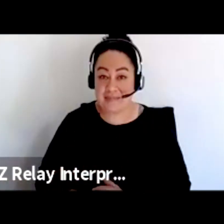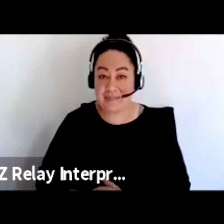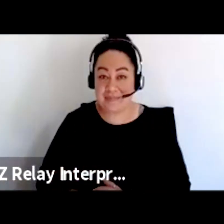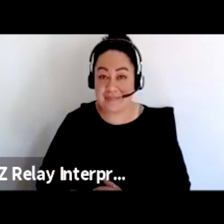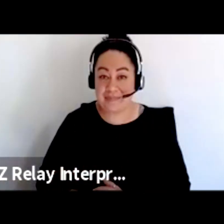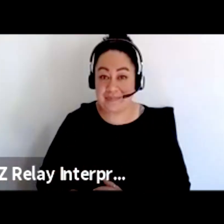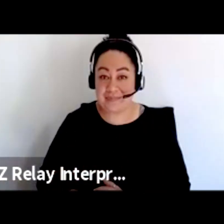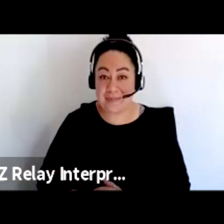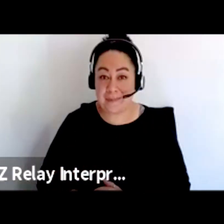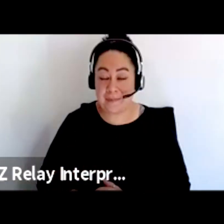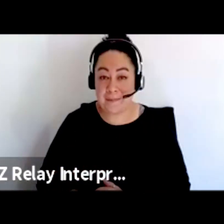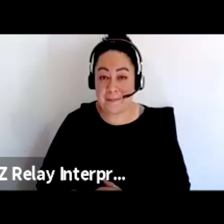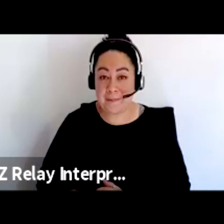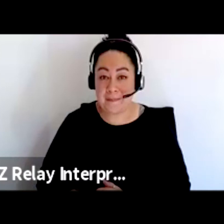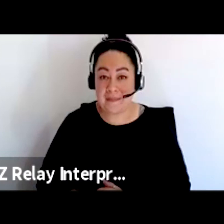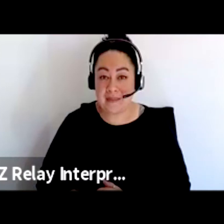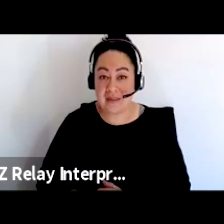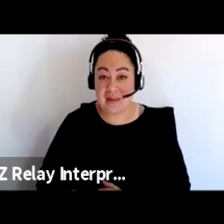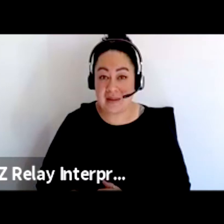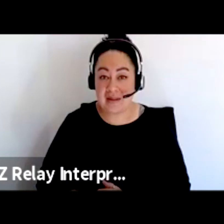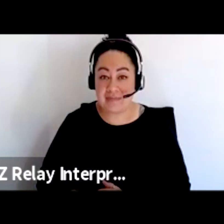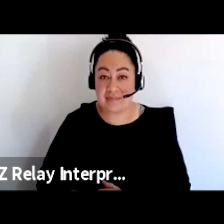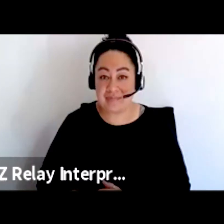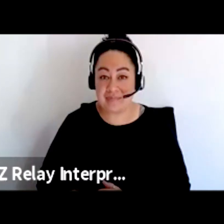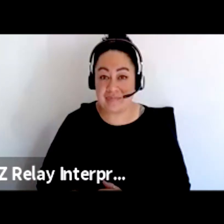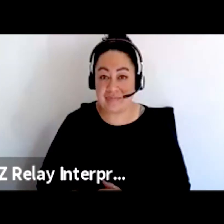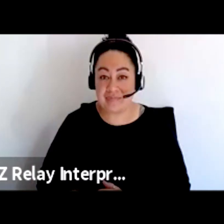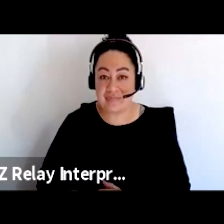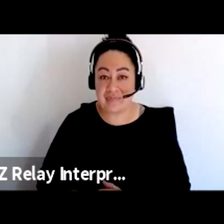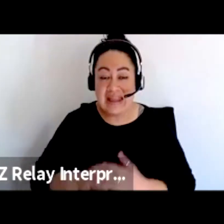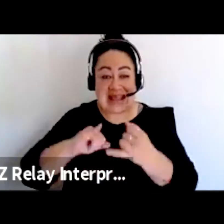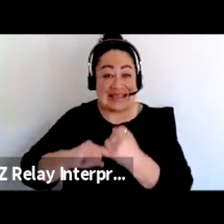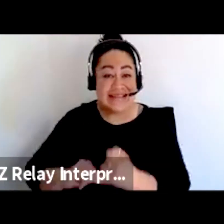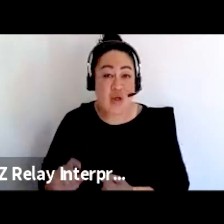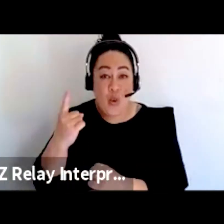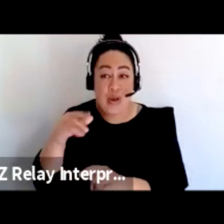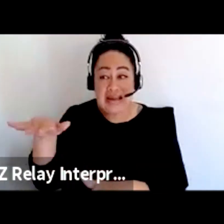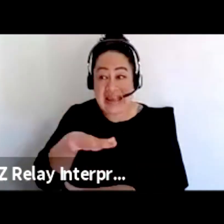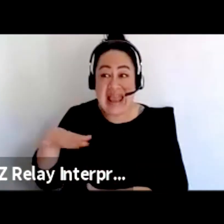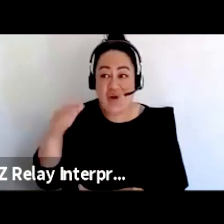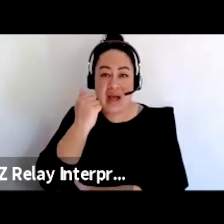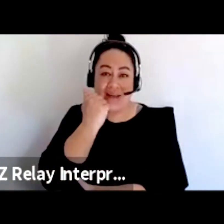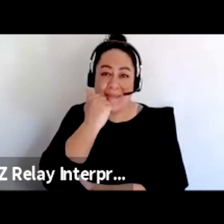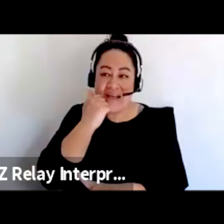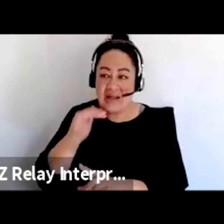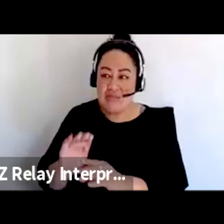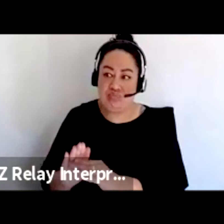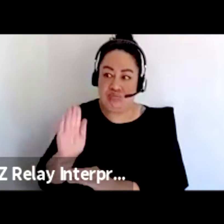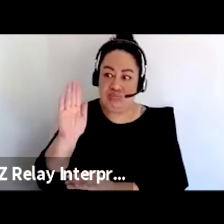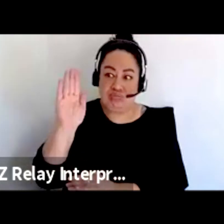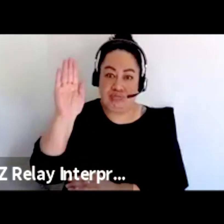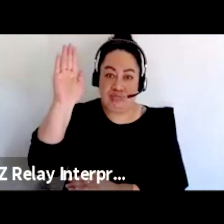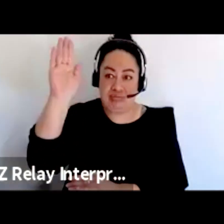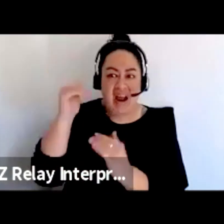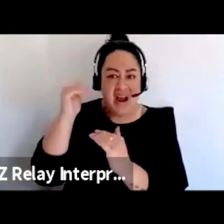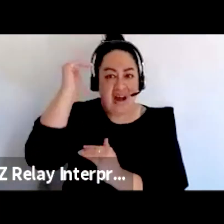why are the numbers still so high in South Auckland? Is it because